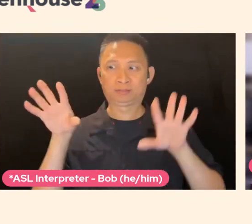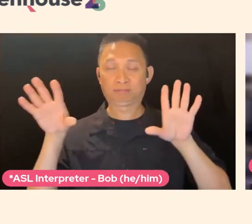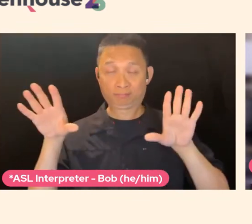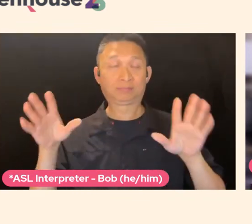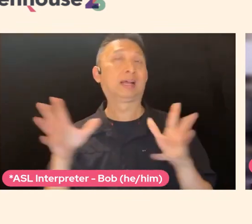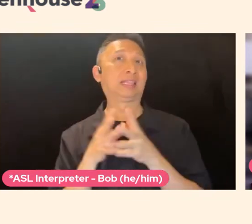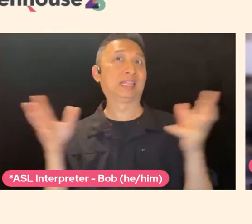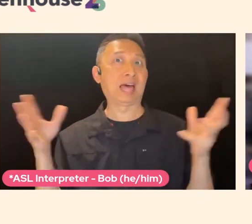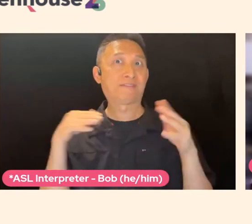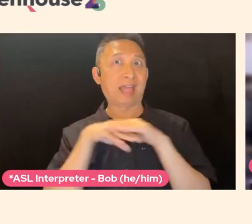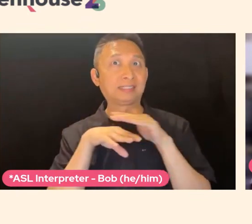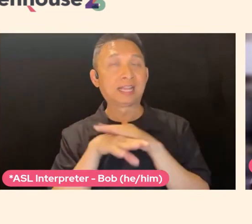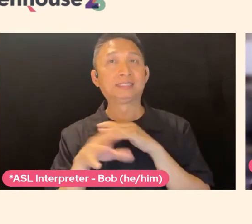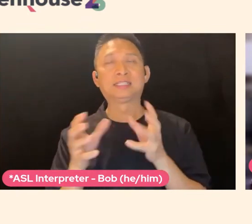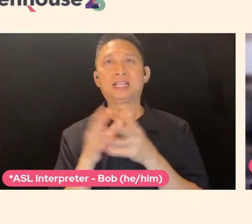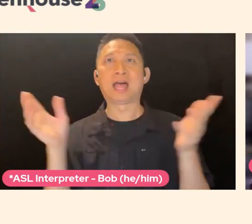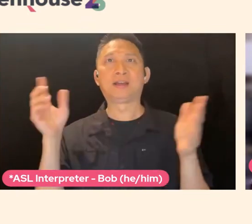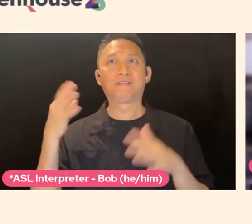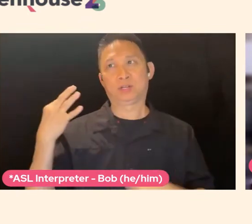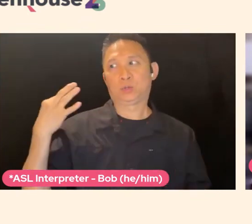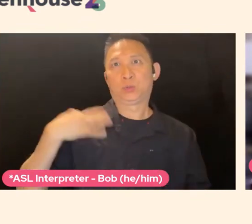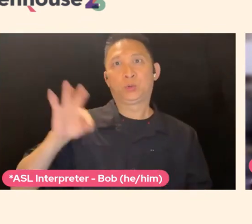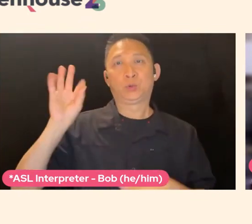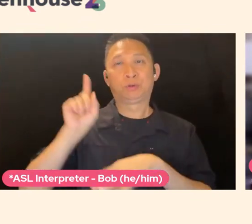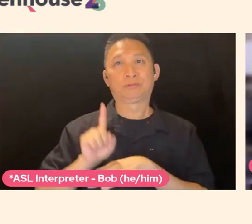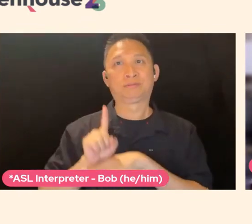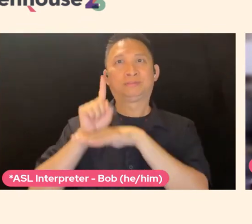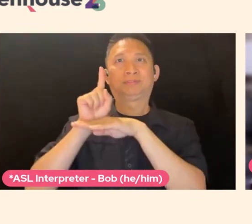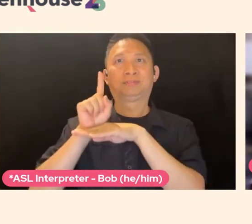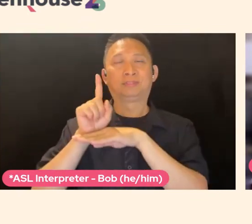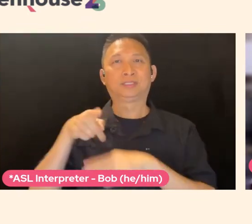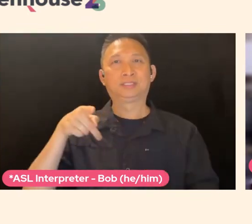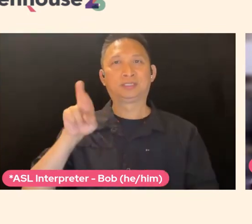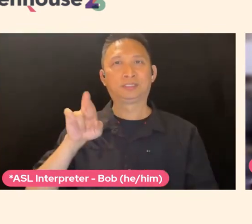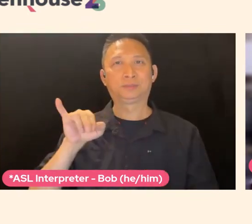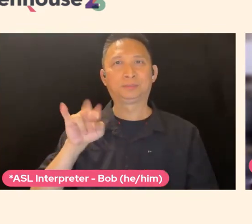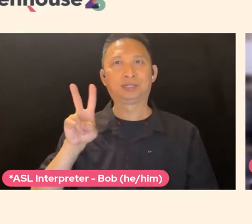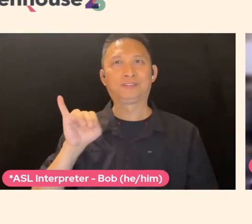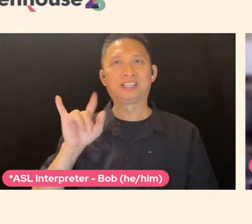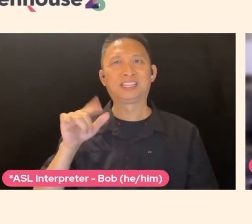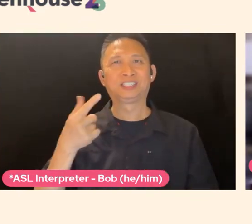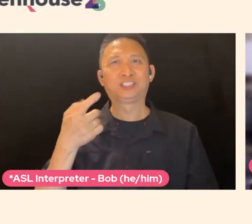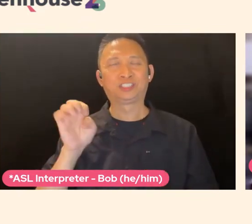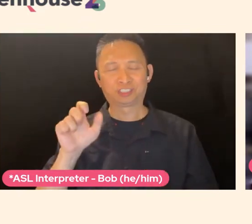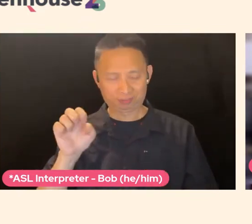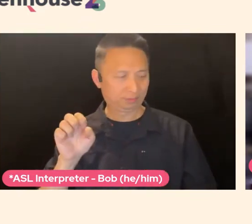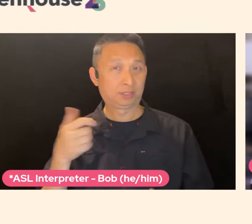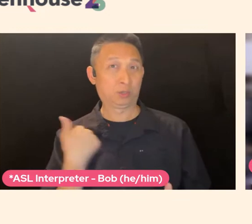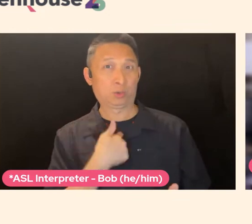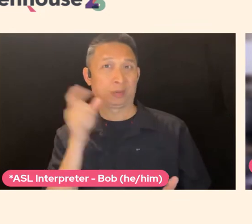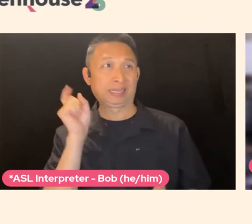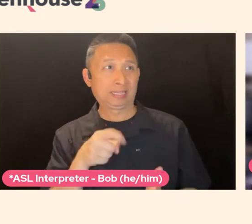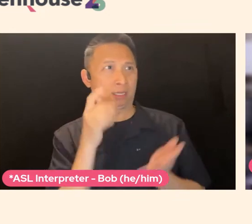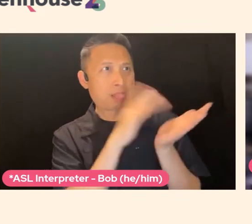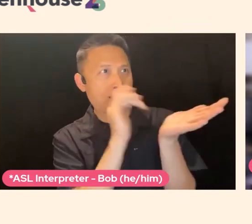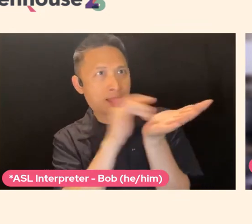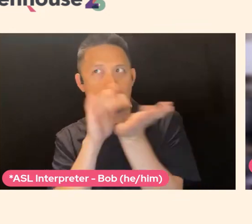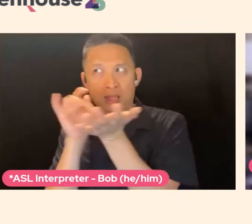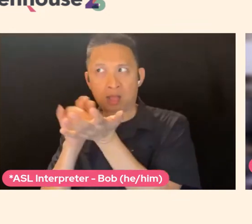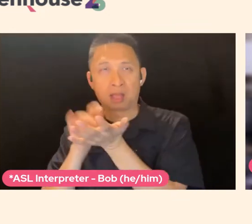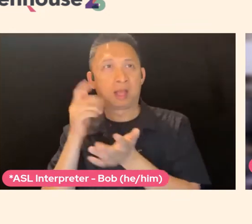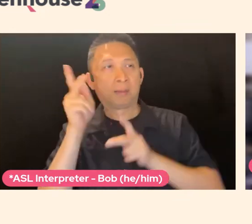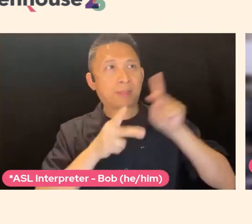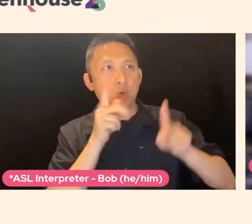And so, whether that's us kind of leveraging the relationships that we have, and bringing them into the room, and then kind of stepping